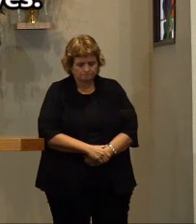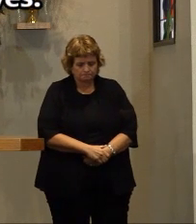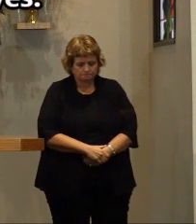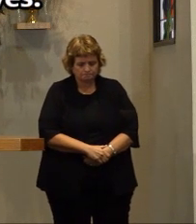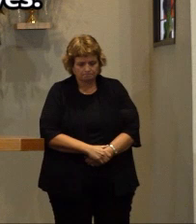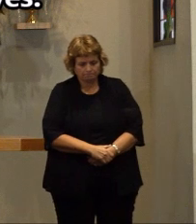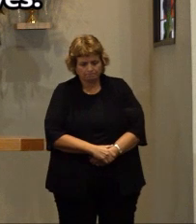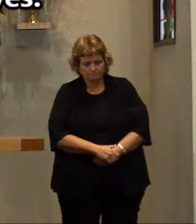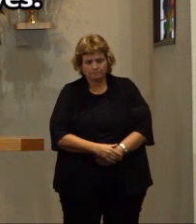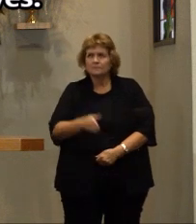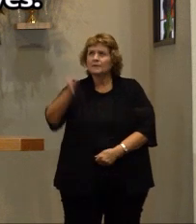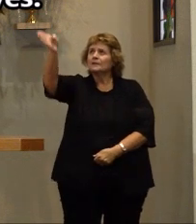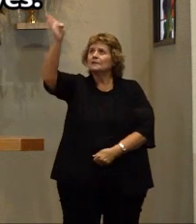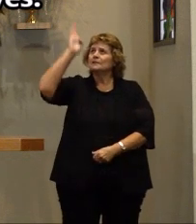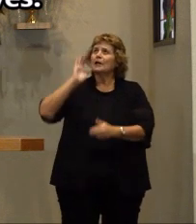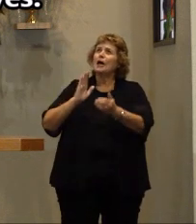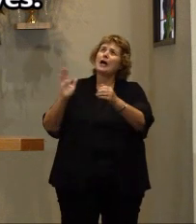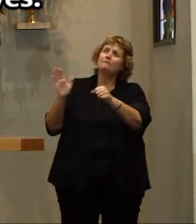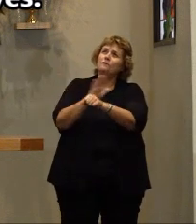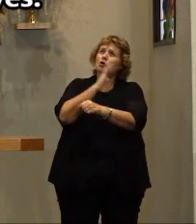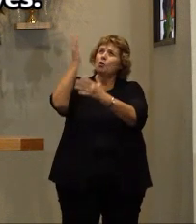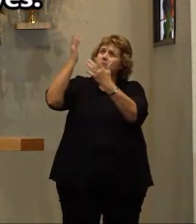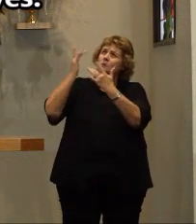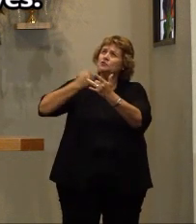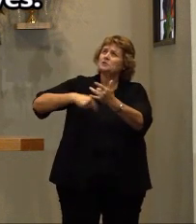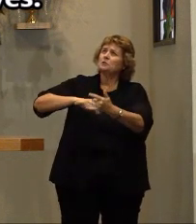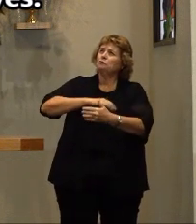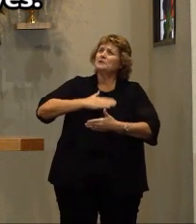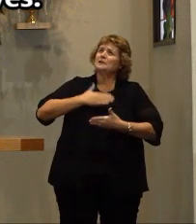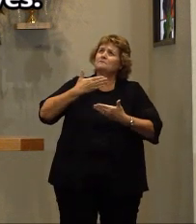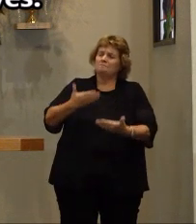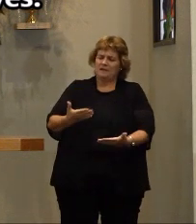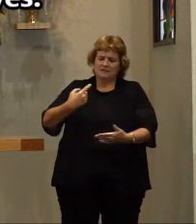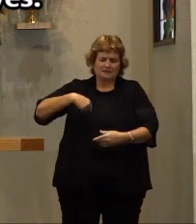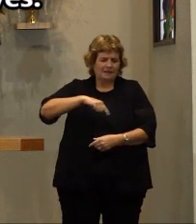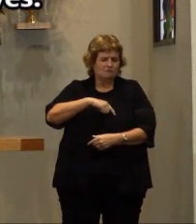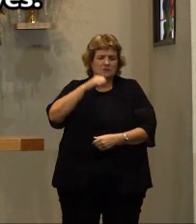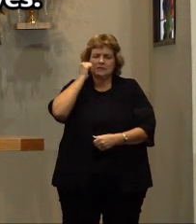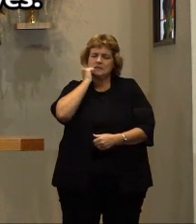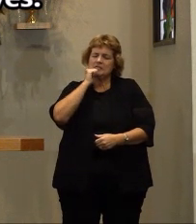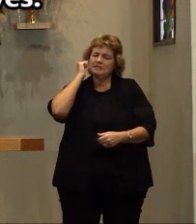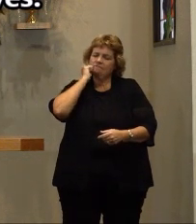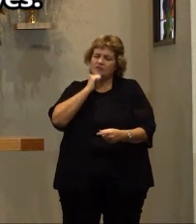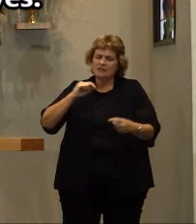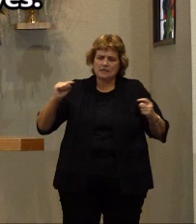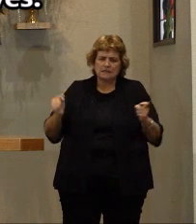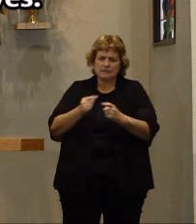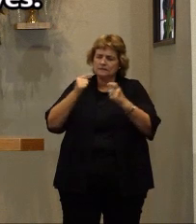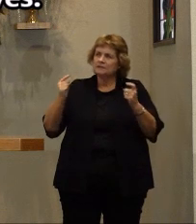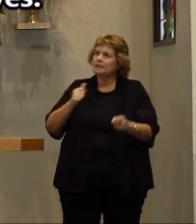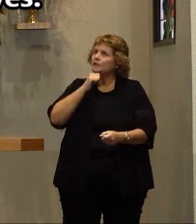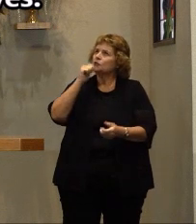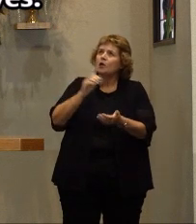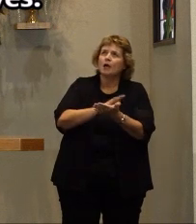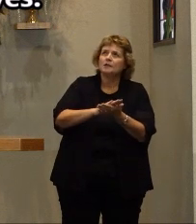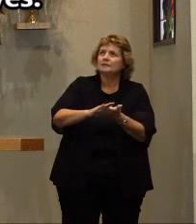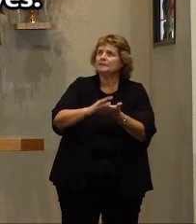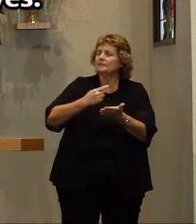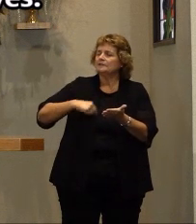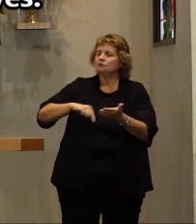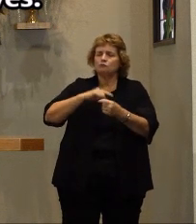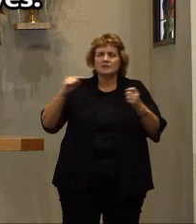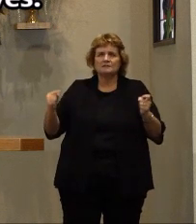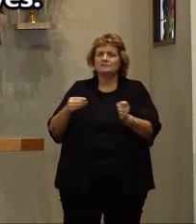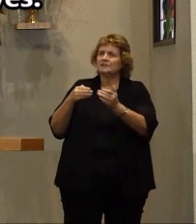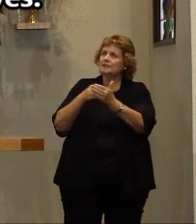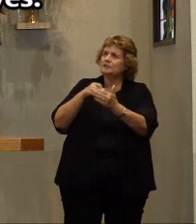Most merciful God, we confess that we are by nature sinful and unclean. We have sinned